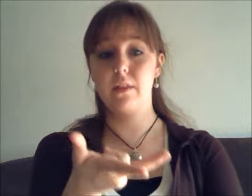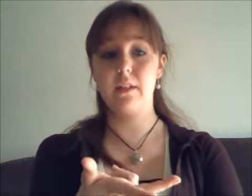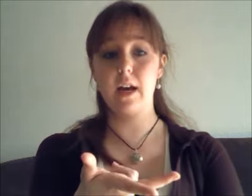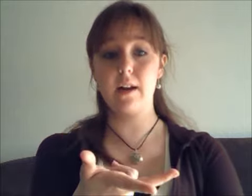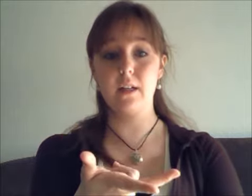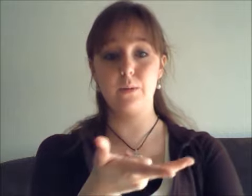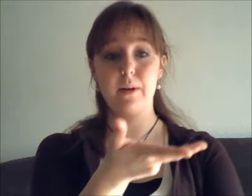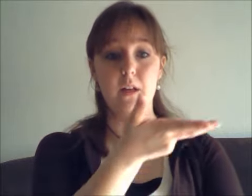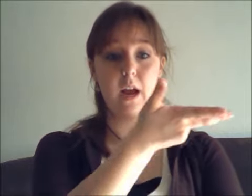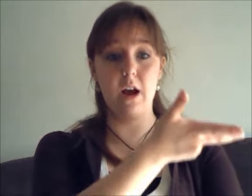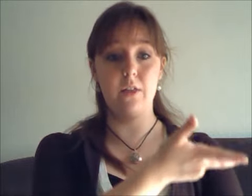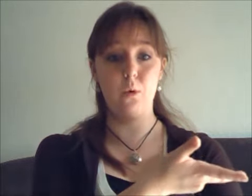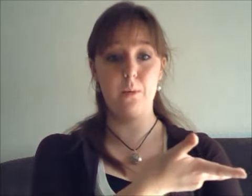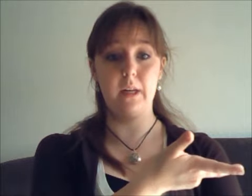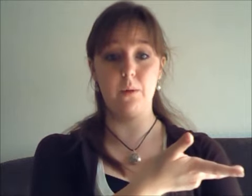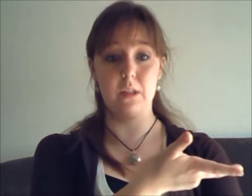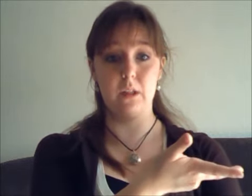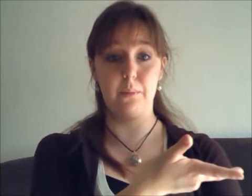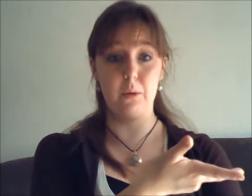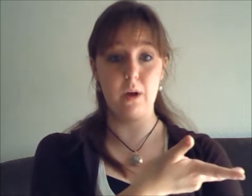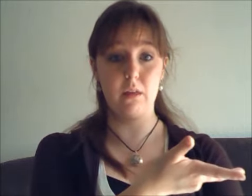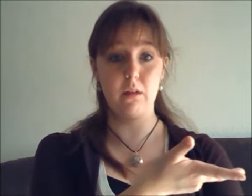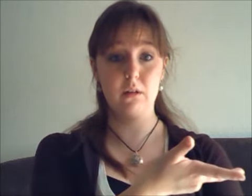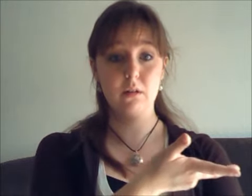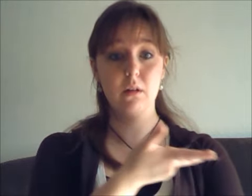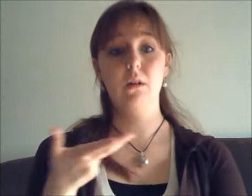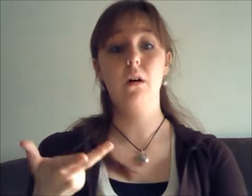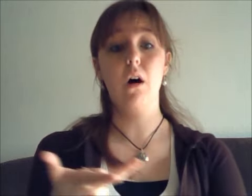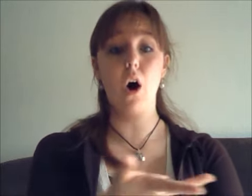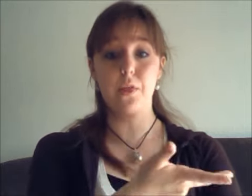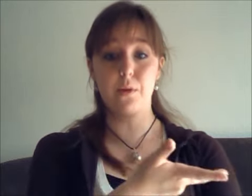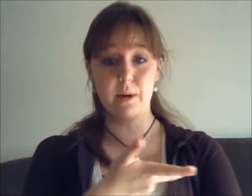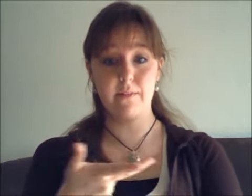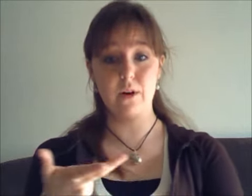dead husband, and the woman he was sleeping with. All 3 of them